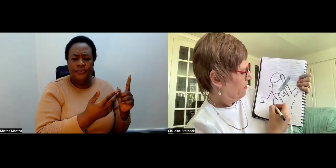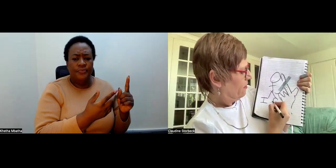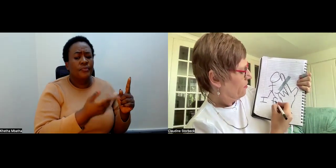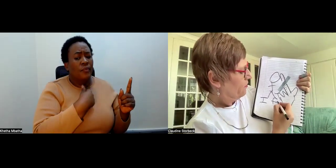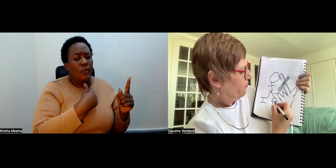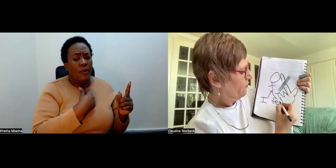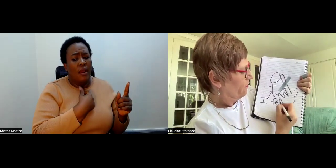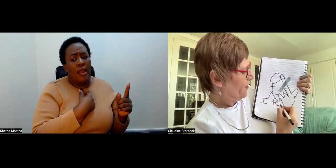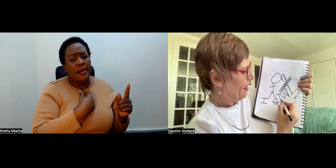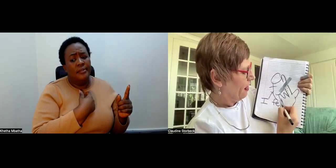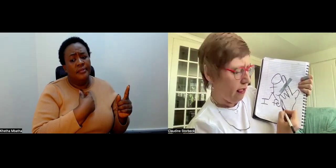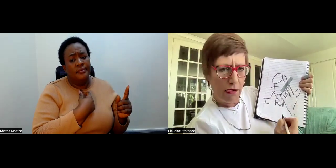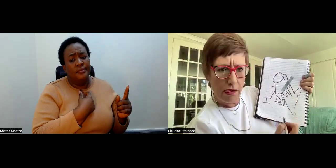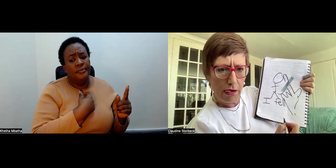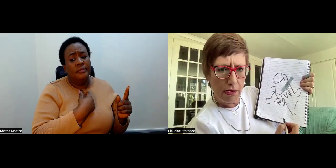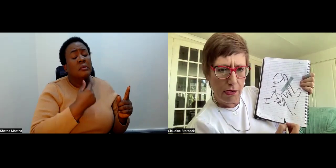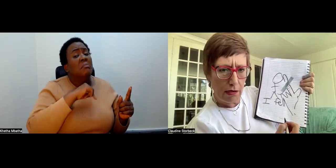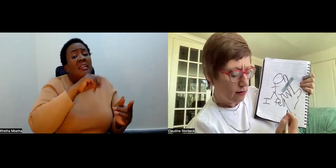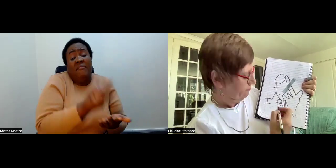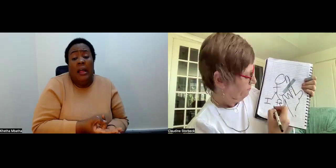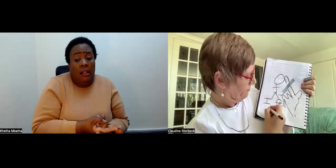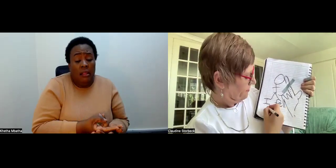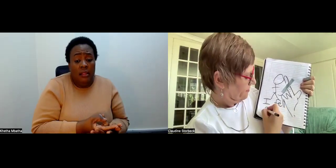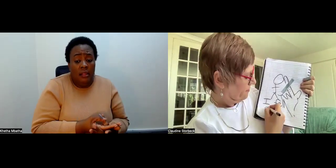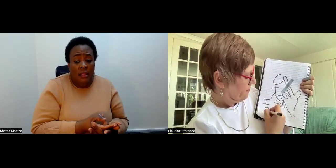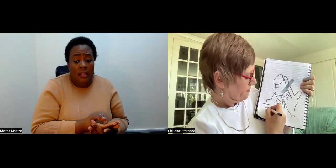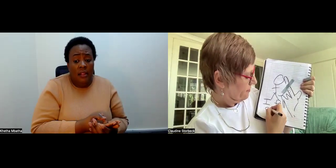I fell